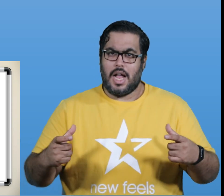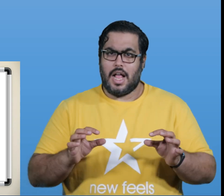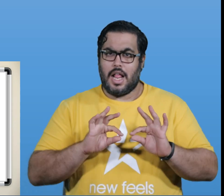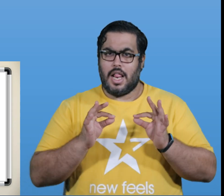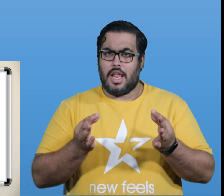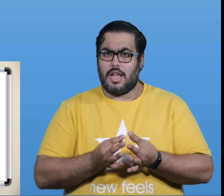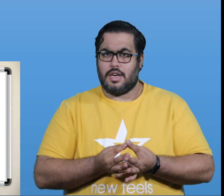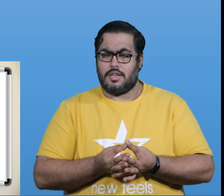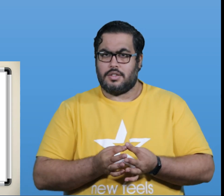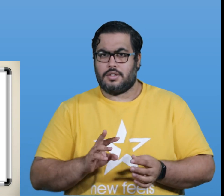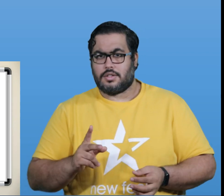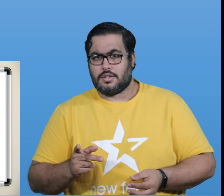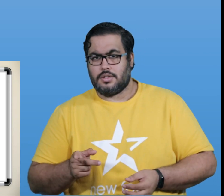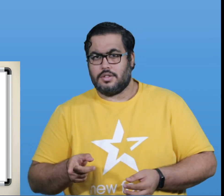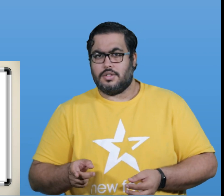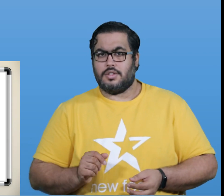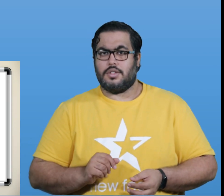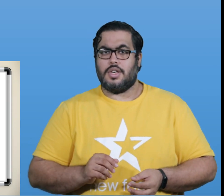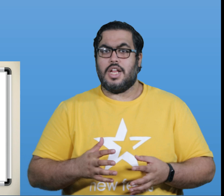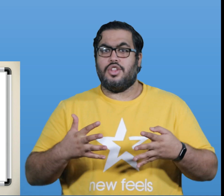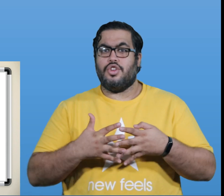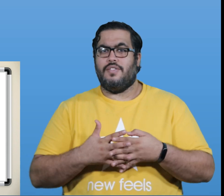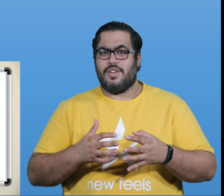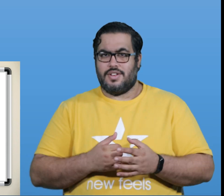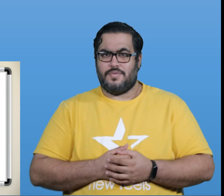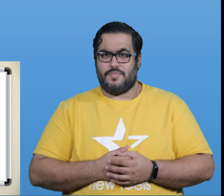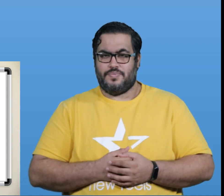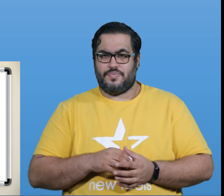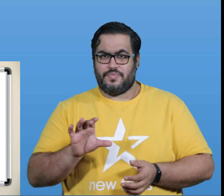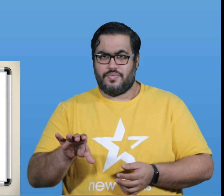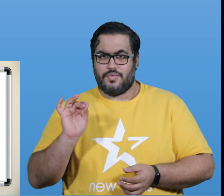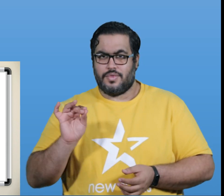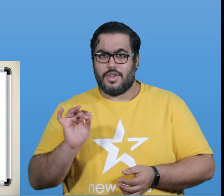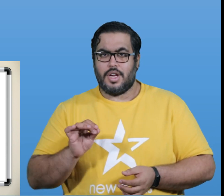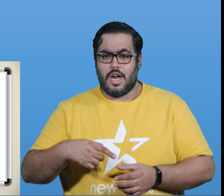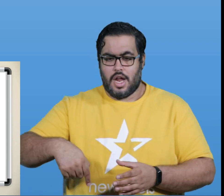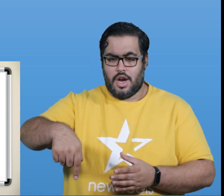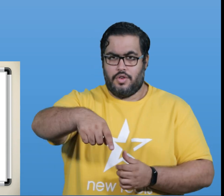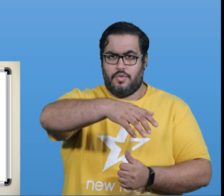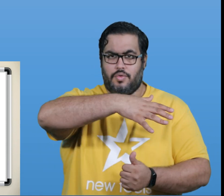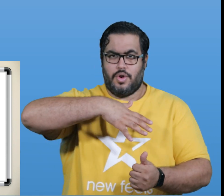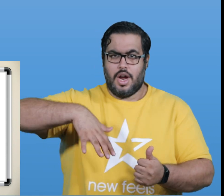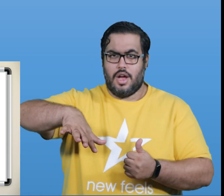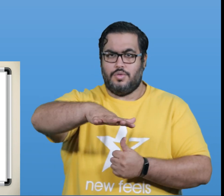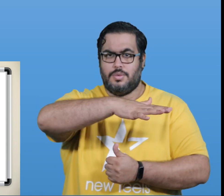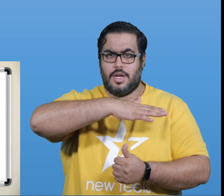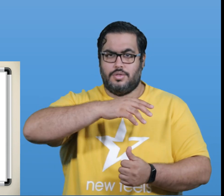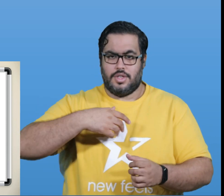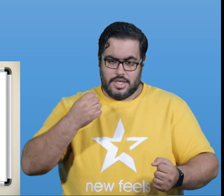families. Roundabout is the actual traffic rules, right? So roundabout is the correct answer. There's always a